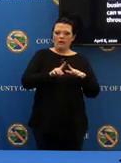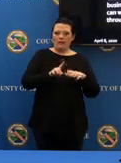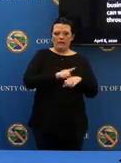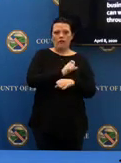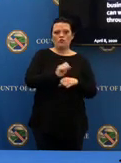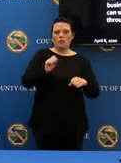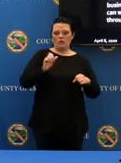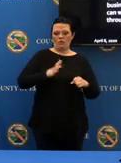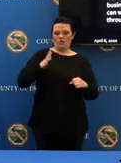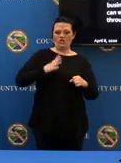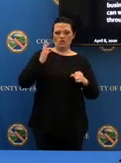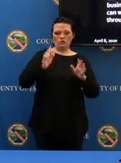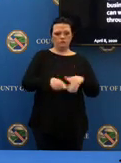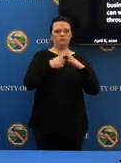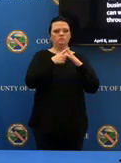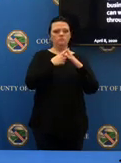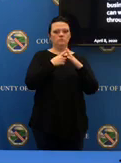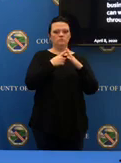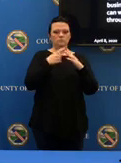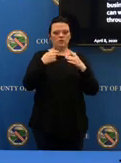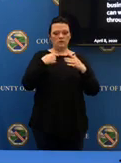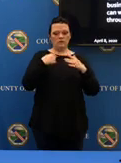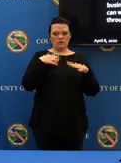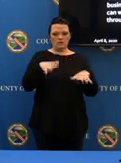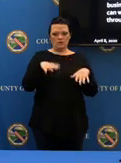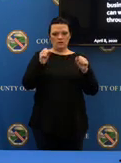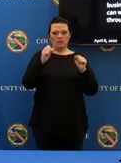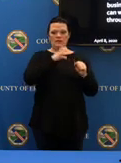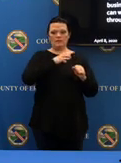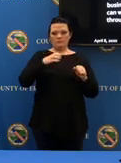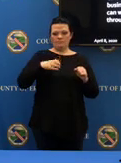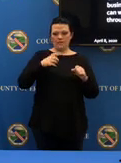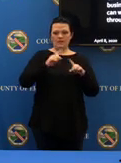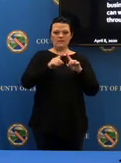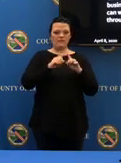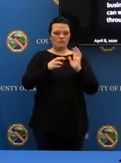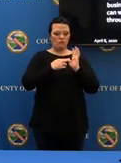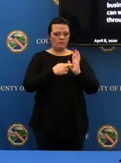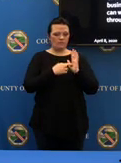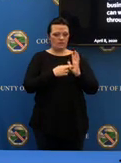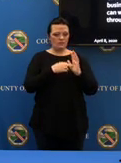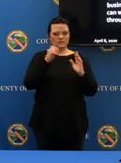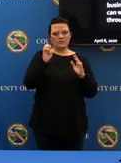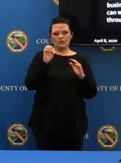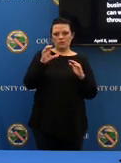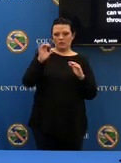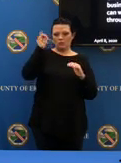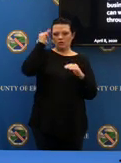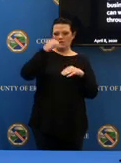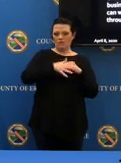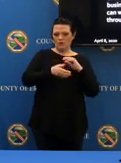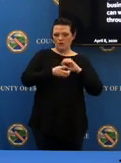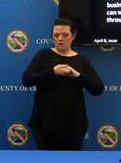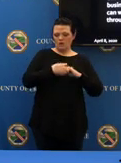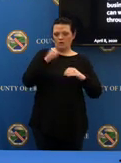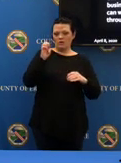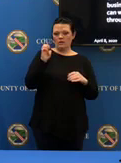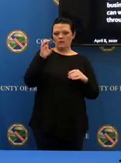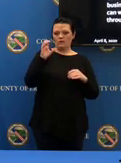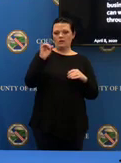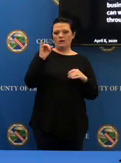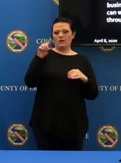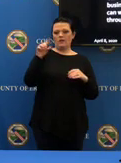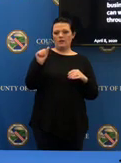out. I charge the steering committee made up of representatives from Erie County, the Buffalo-Niagara Partnership, the Erie County Industrial